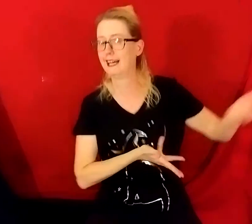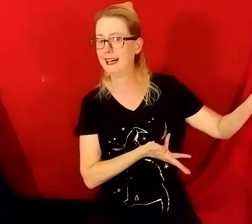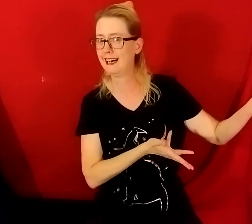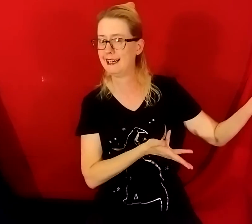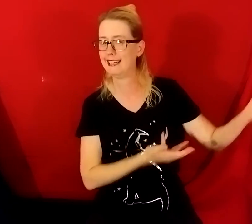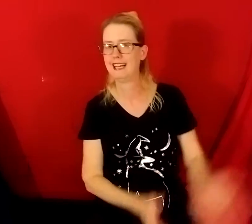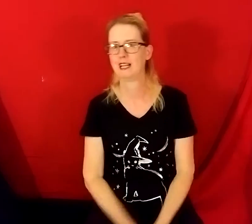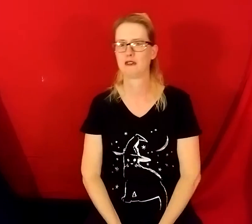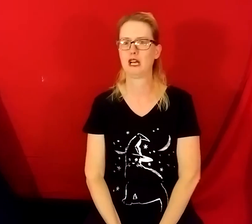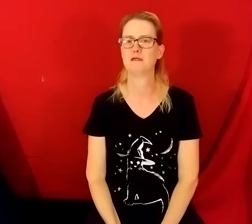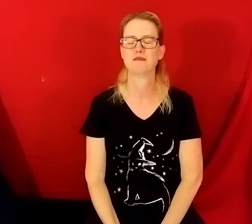So,